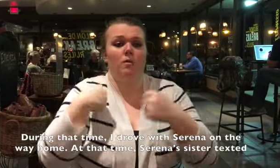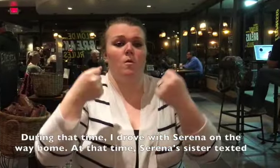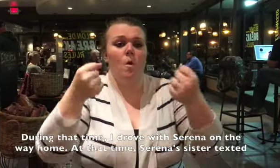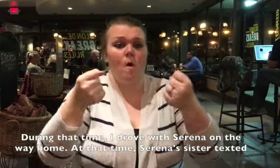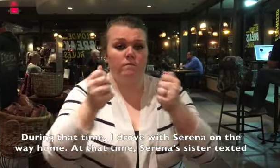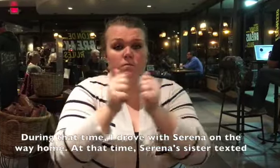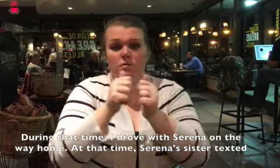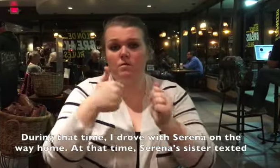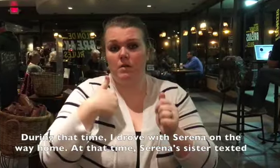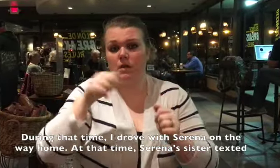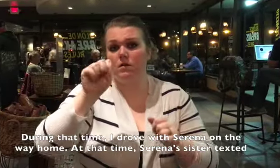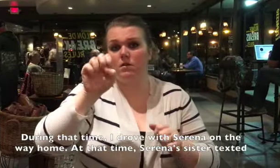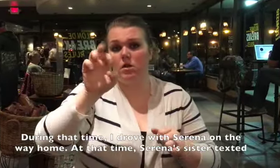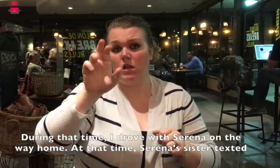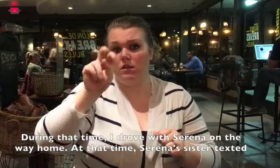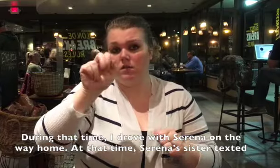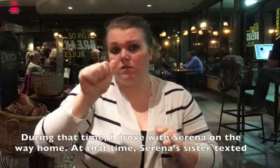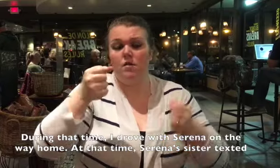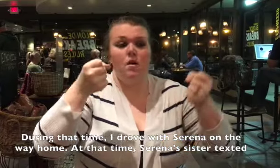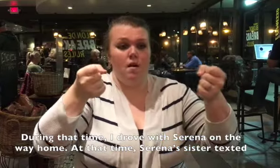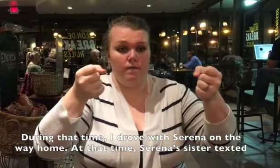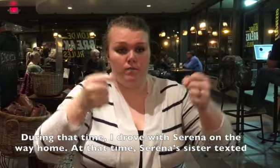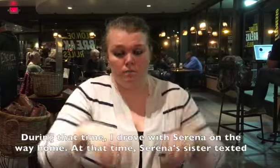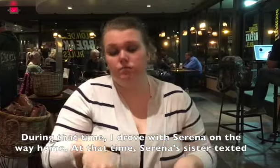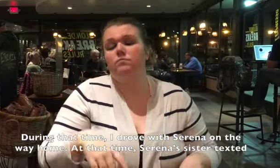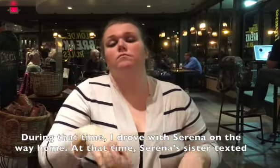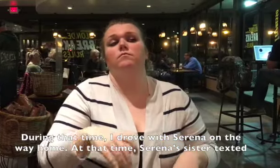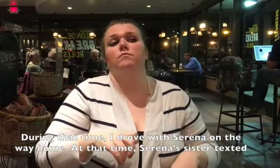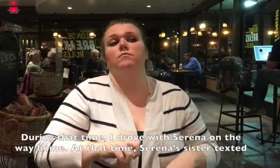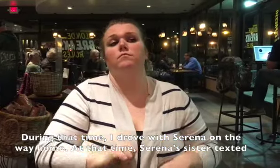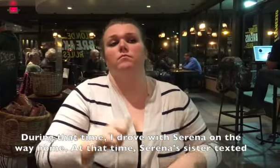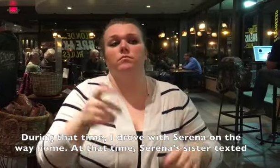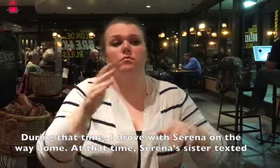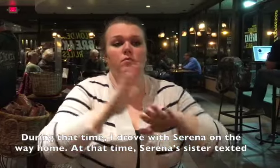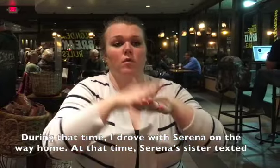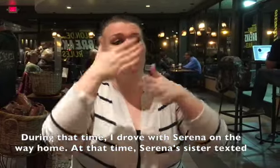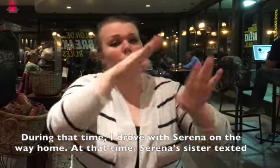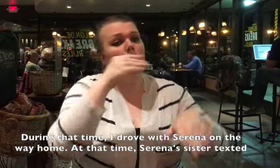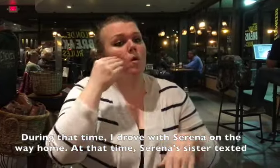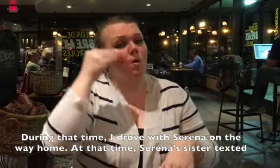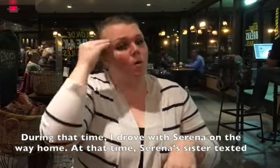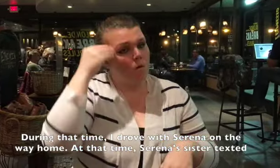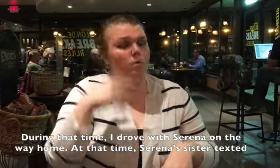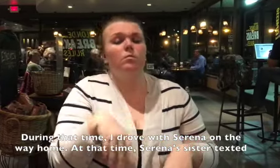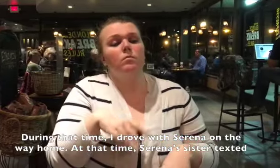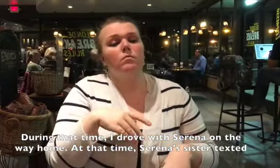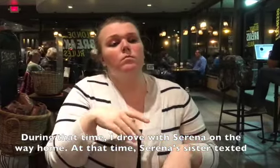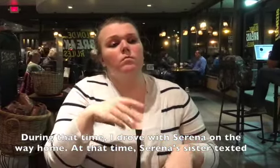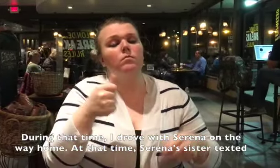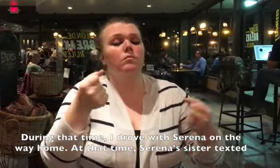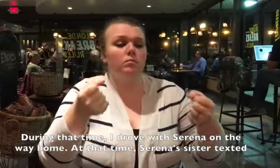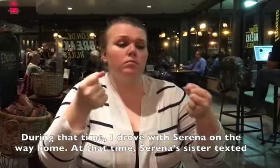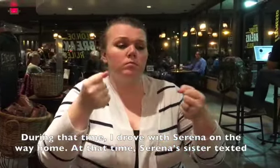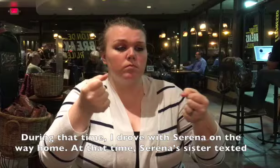During that time, I drove with Serena on the way home. At that time, Serena's sister texted,